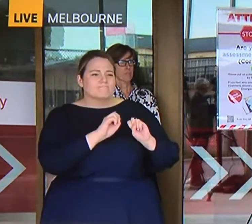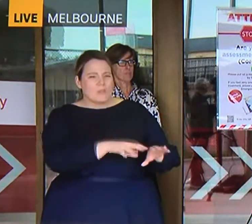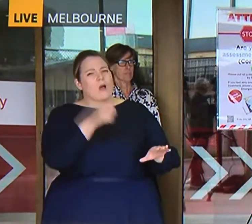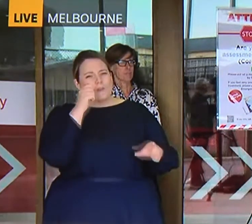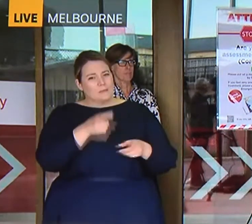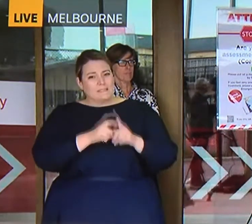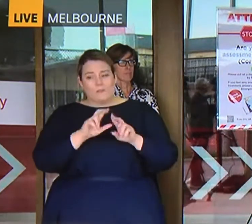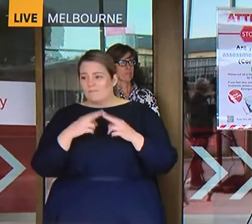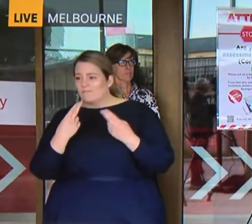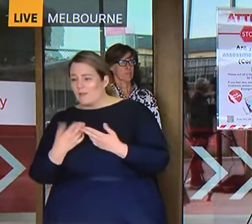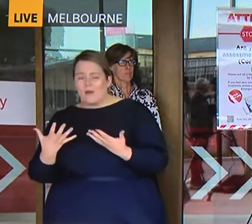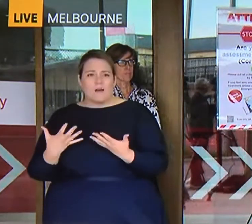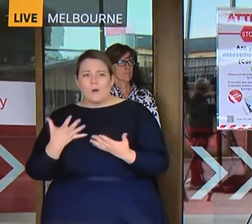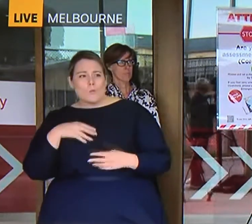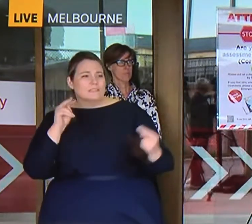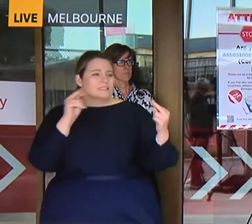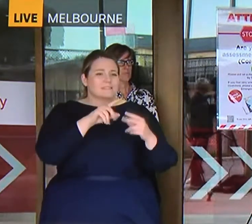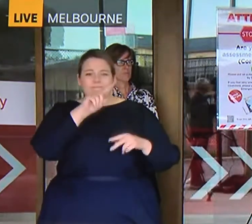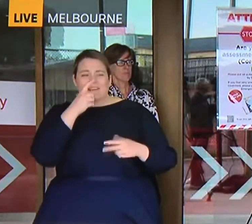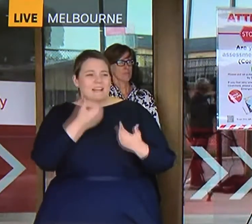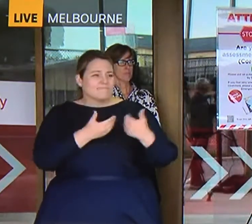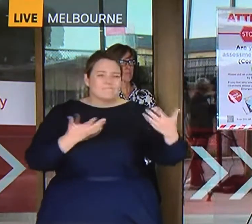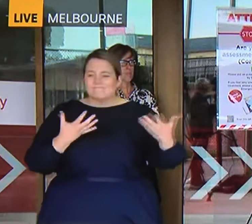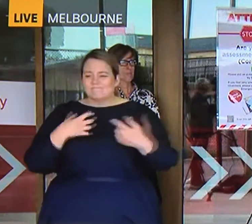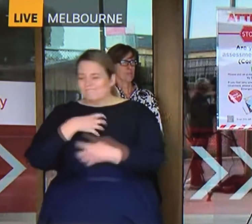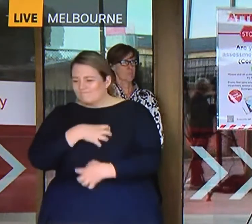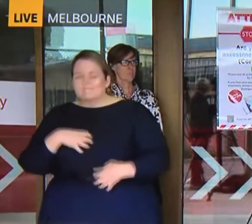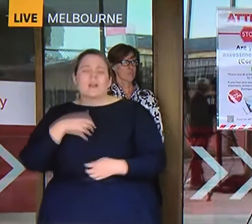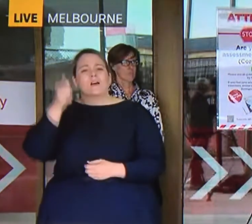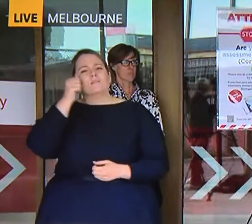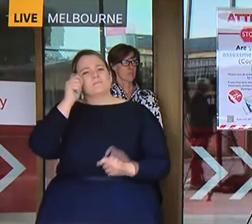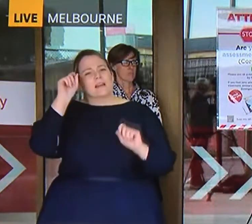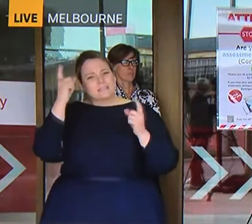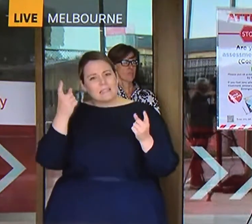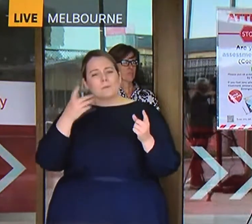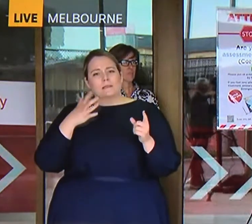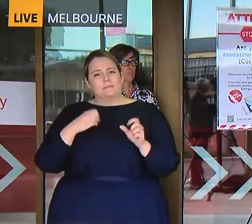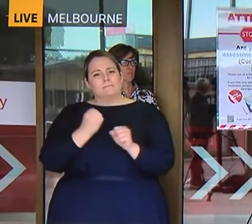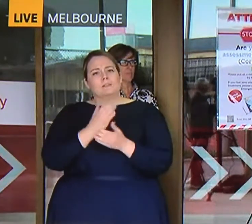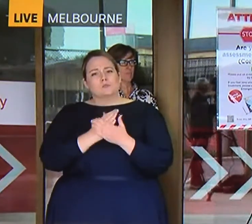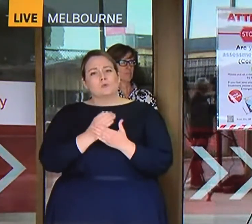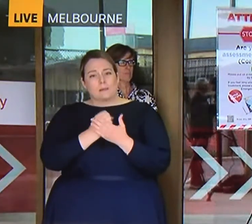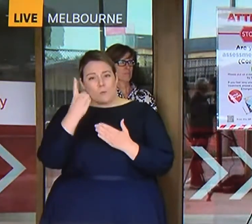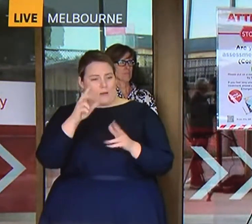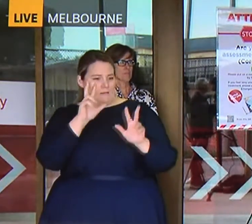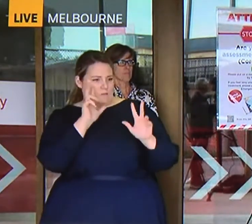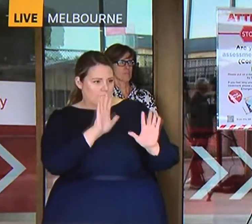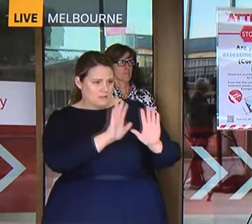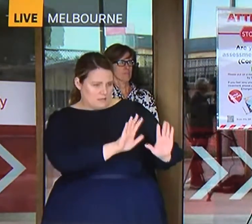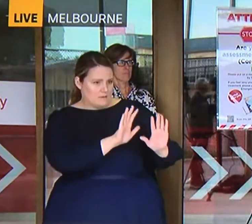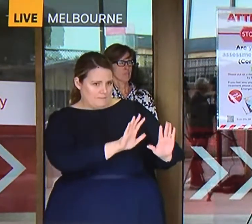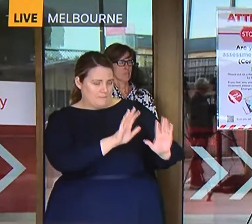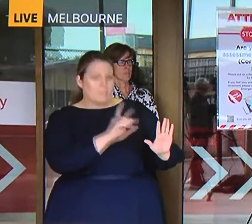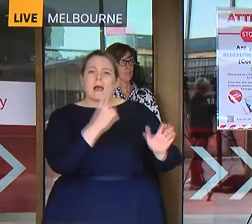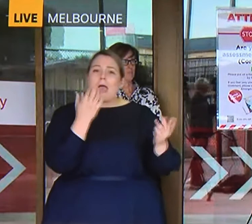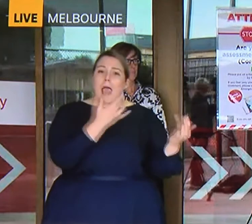for families, frustrating, and so we are making sure that they are all being taken care of. On the specific question of